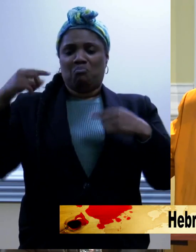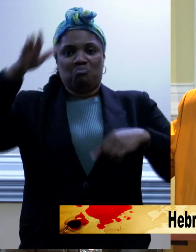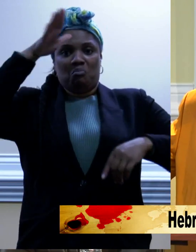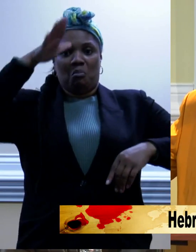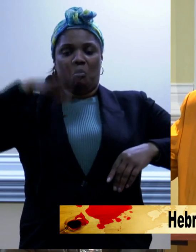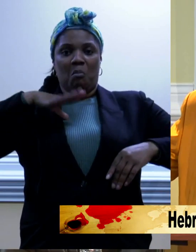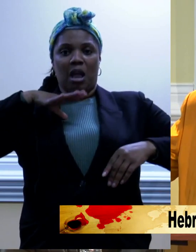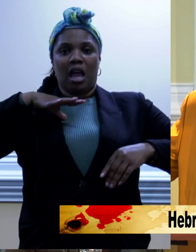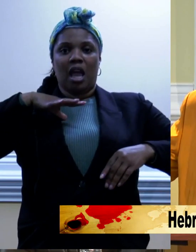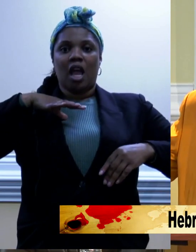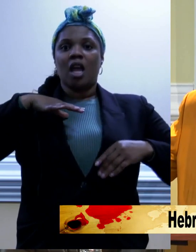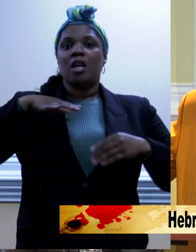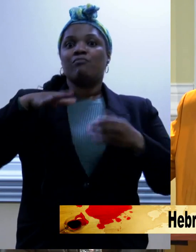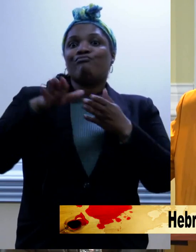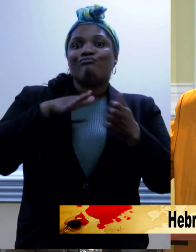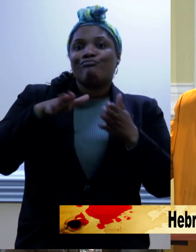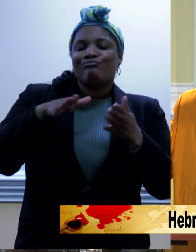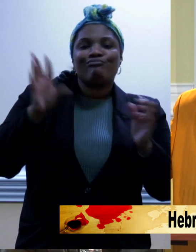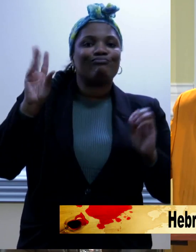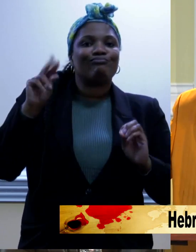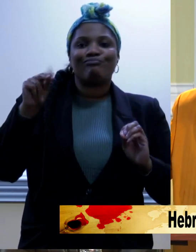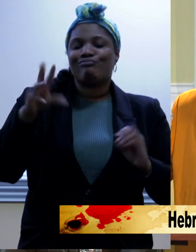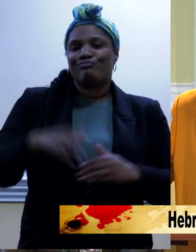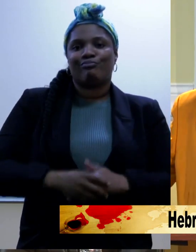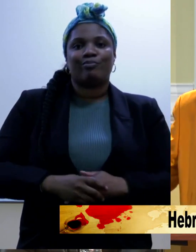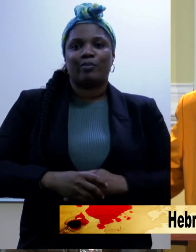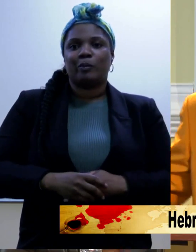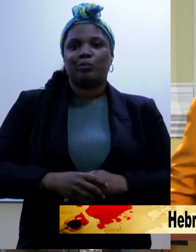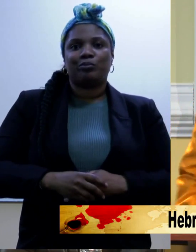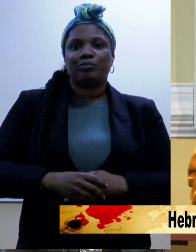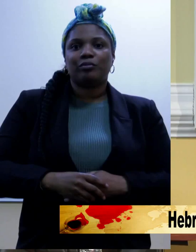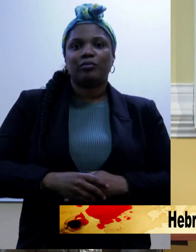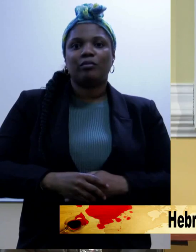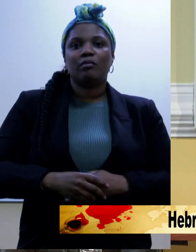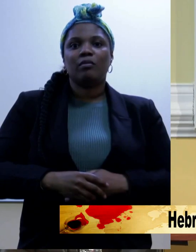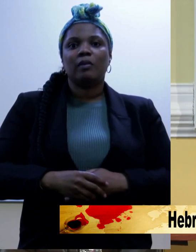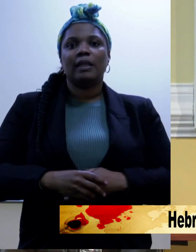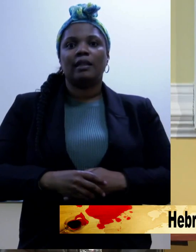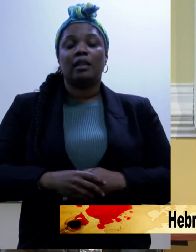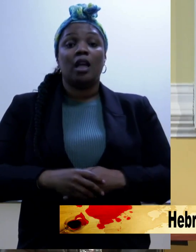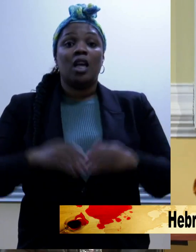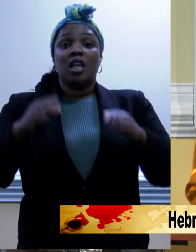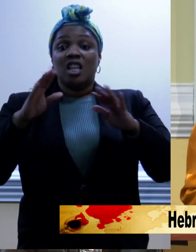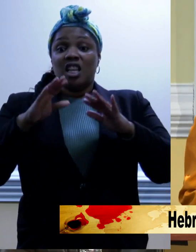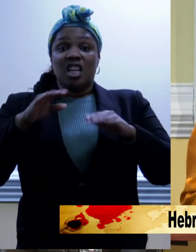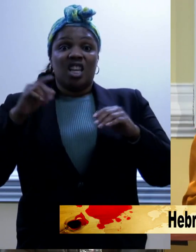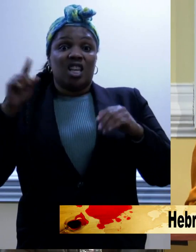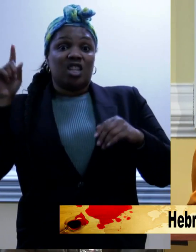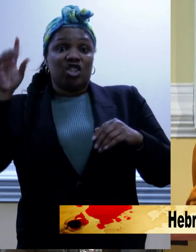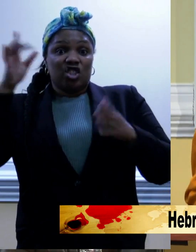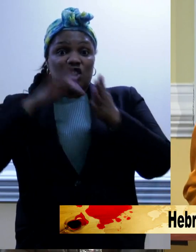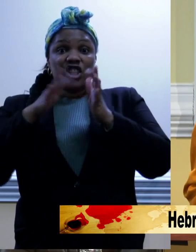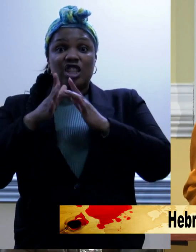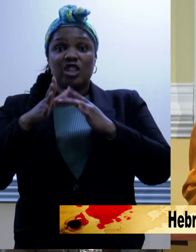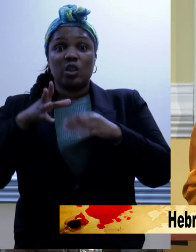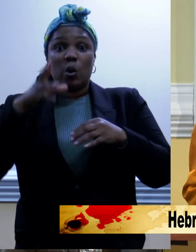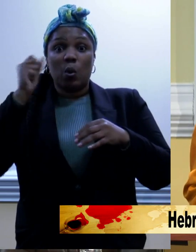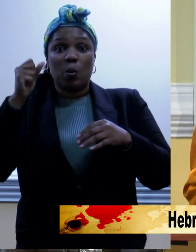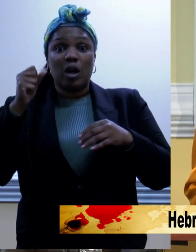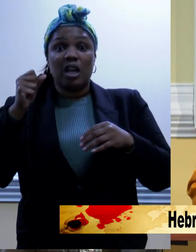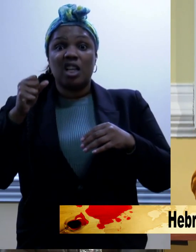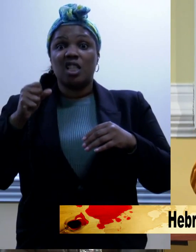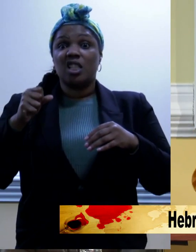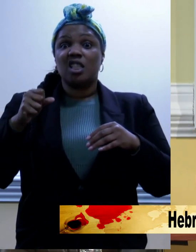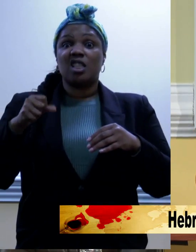No. Absolutely not. He said, as the children of flesh and blood, he also took part of the